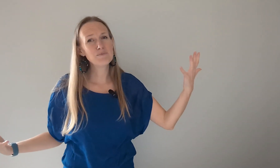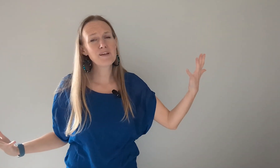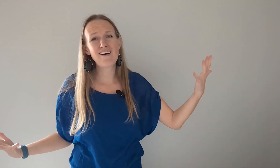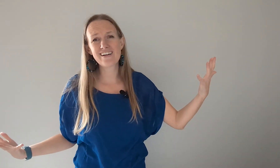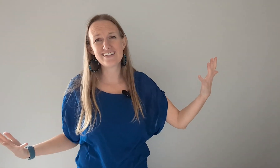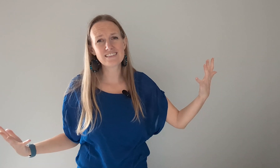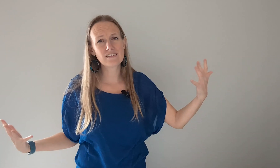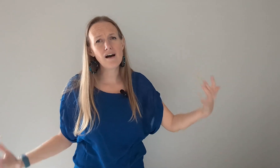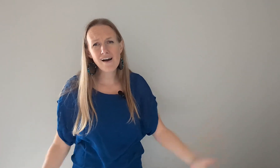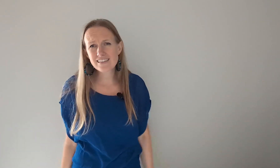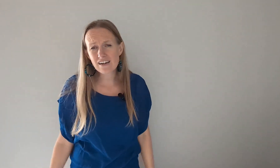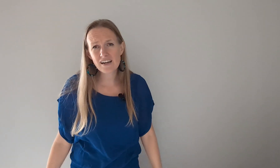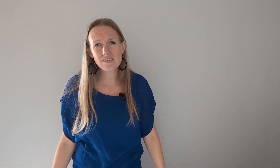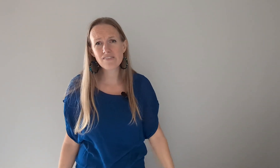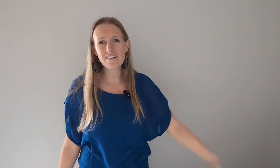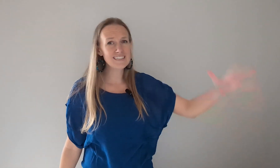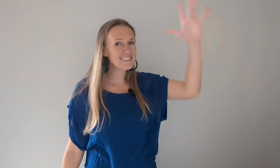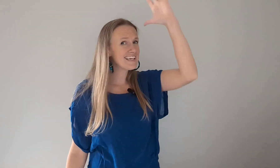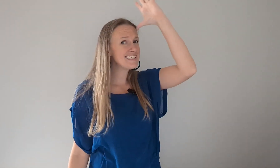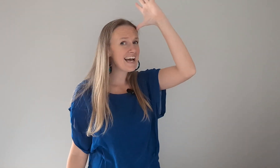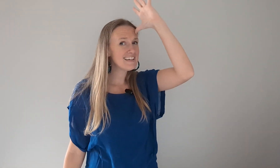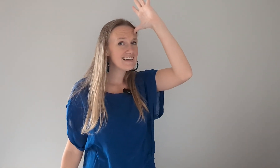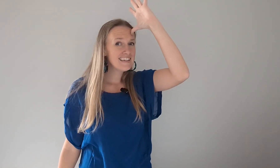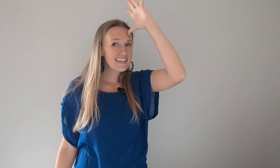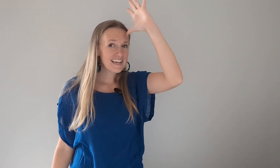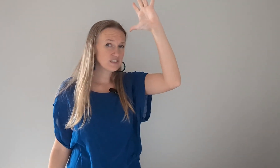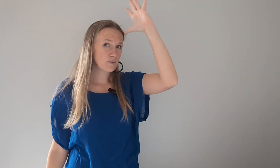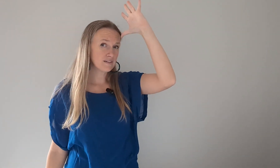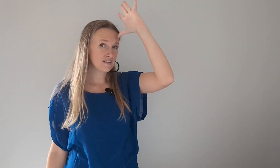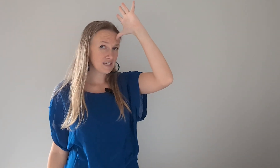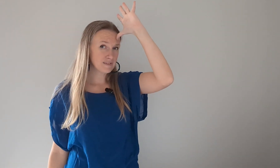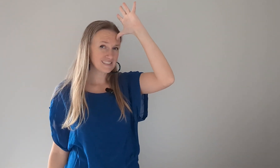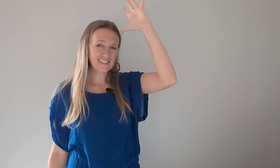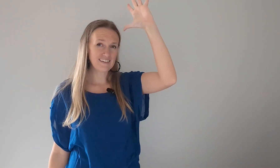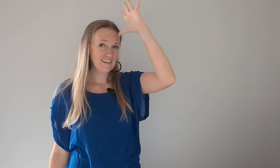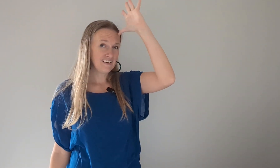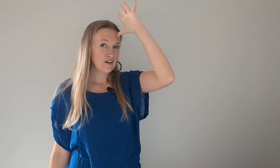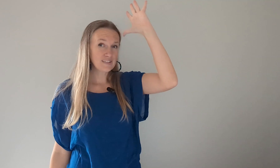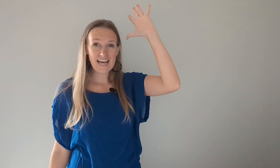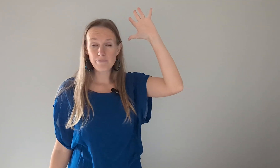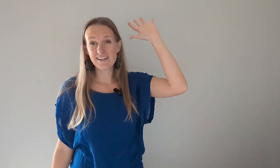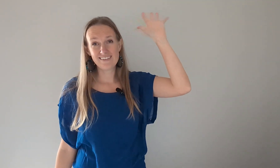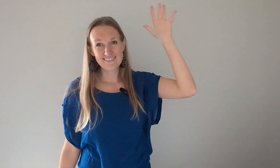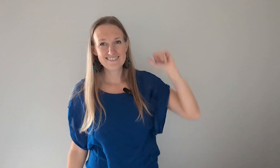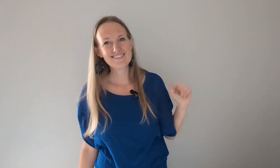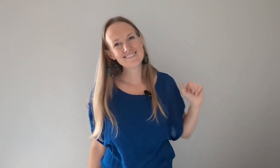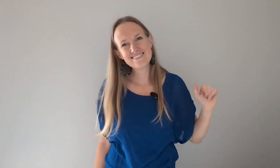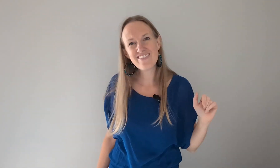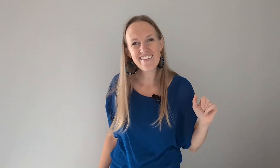be honest. Gosh, our Heavenly Father is like a dad. Okay, so whether or not you keep it still or tap it, Father